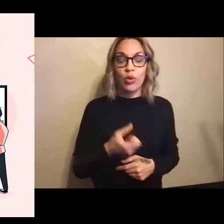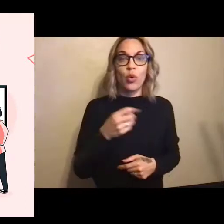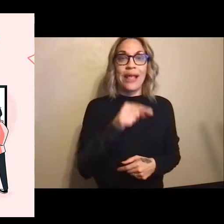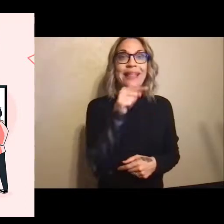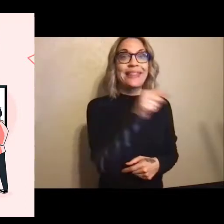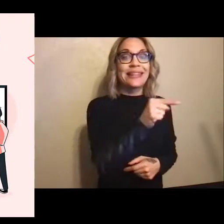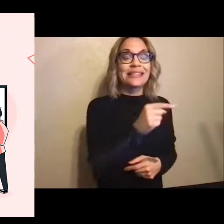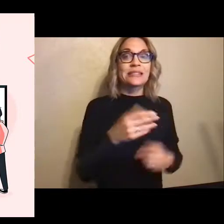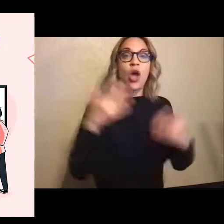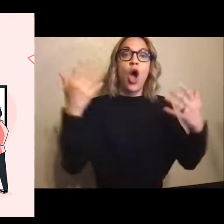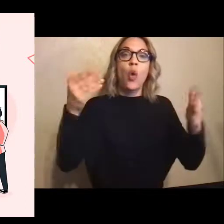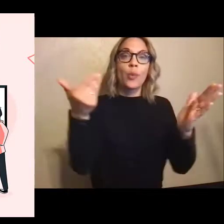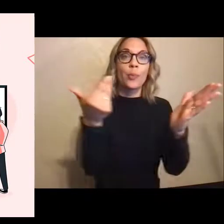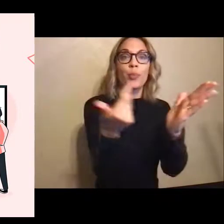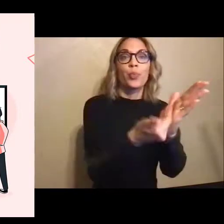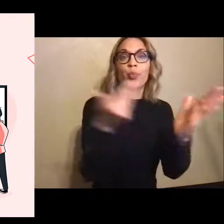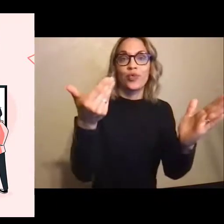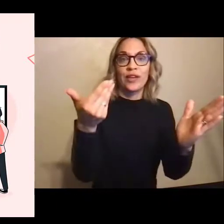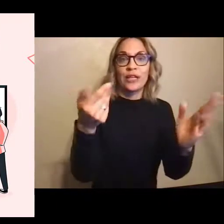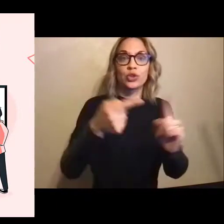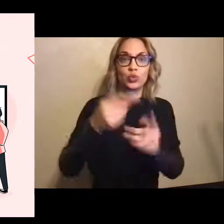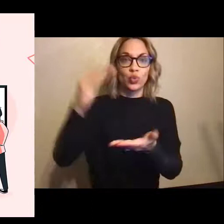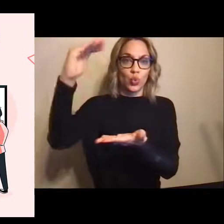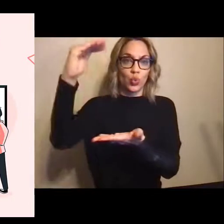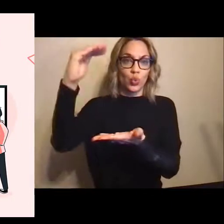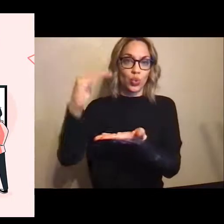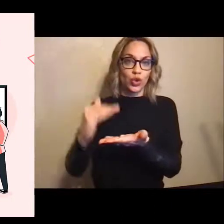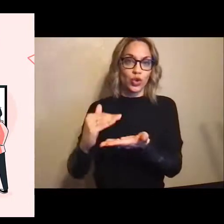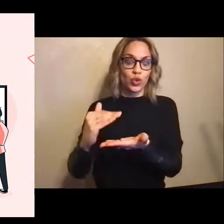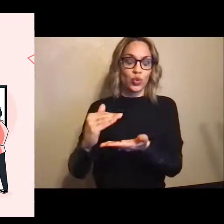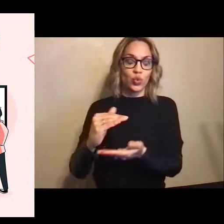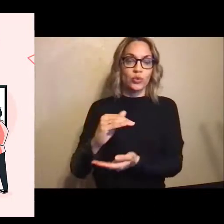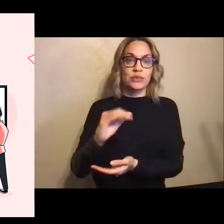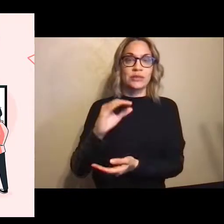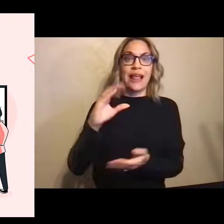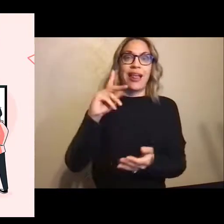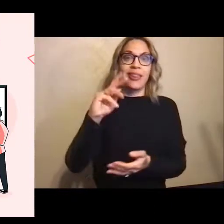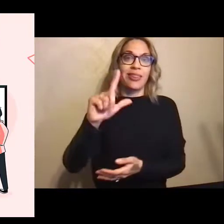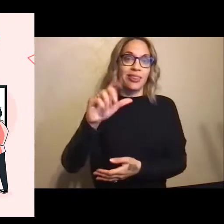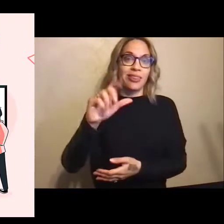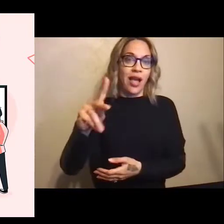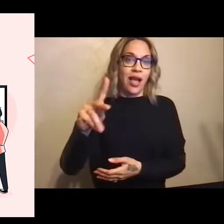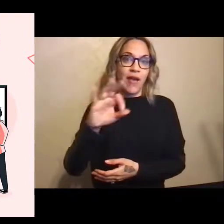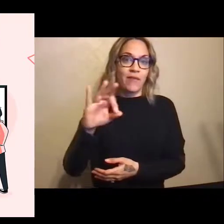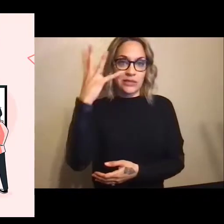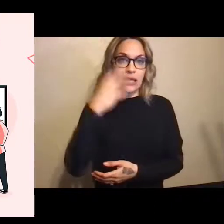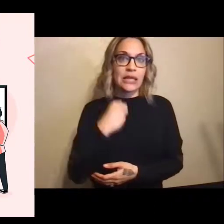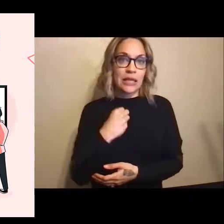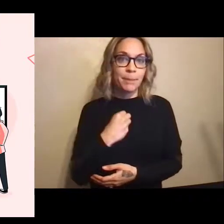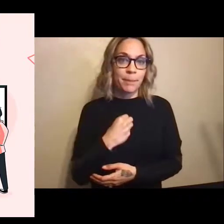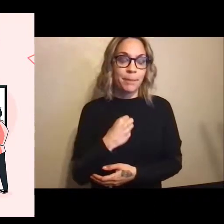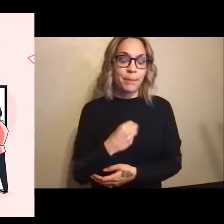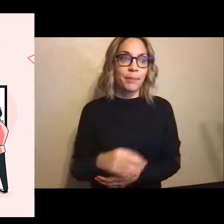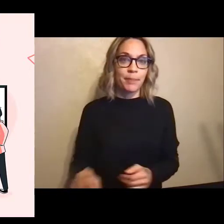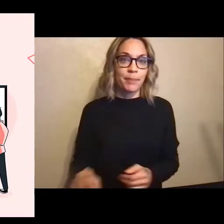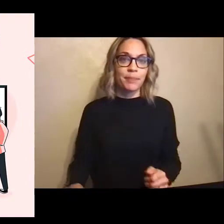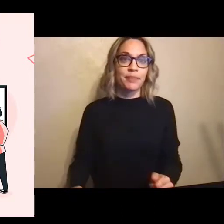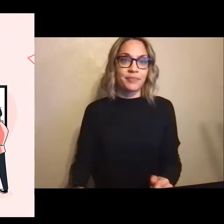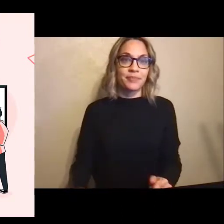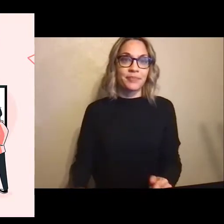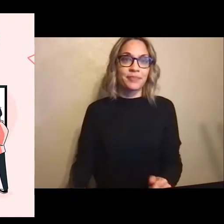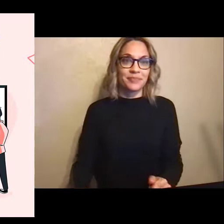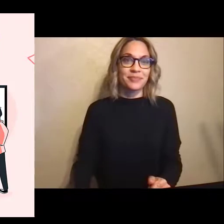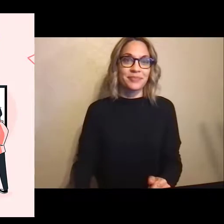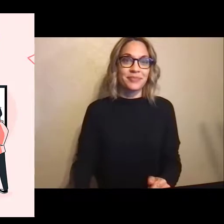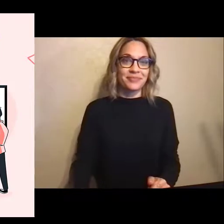time sleeping because they're thinking about tomorrow and they're thinking about the future. But it's proven to reduce anxiety and stress